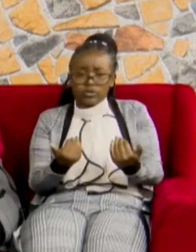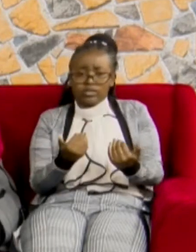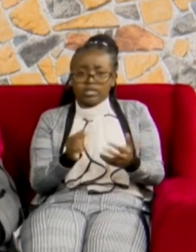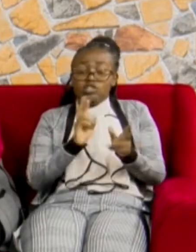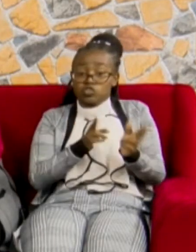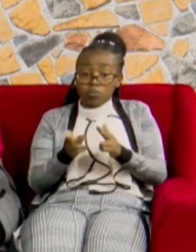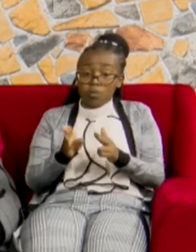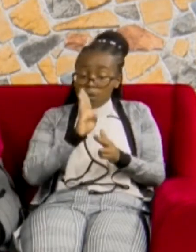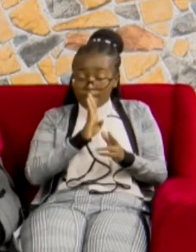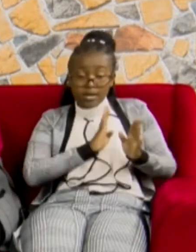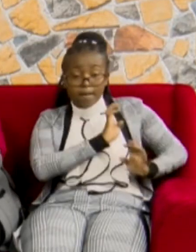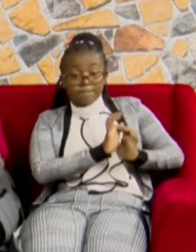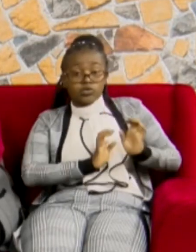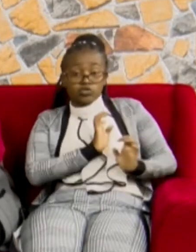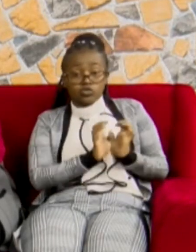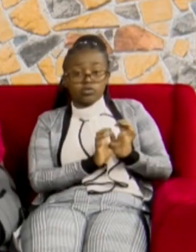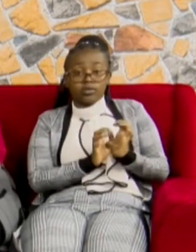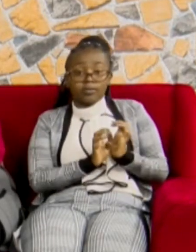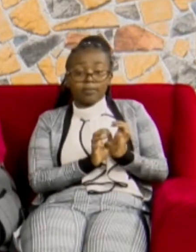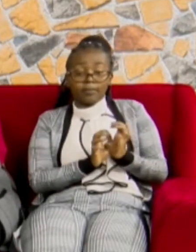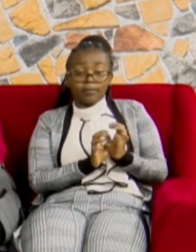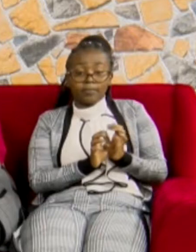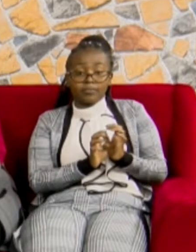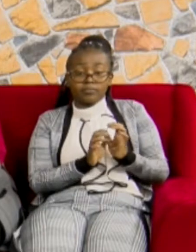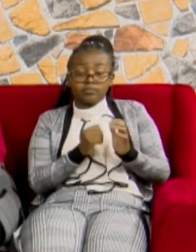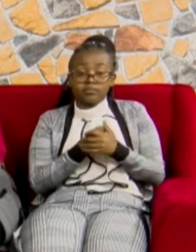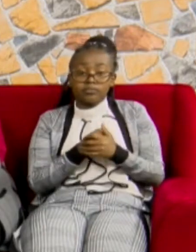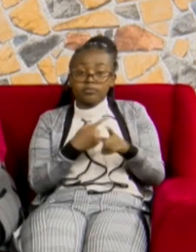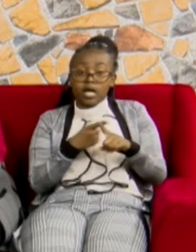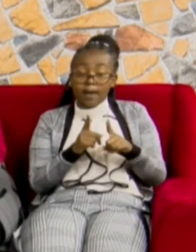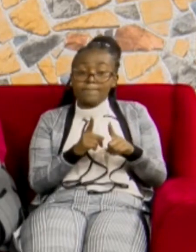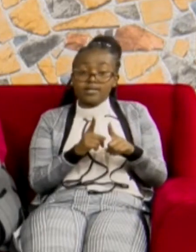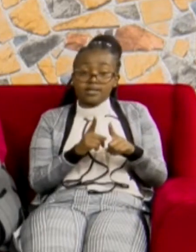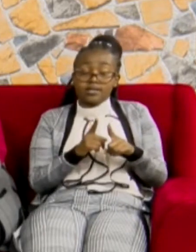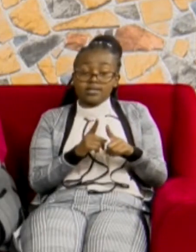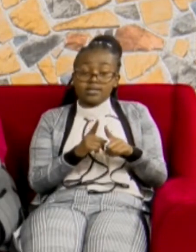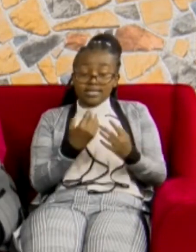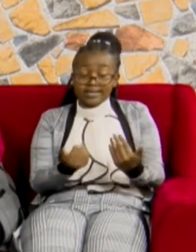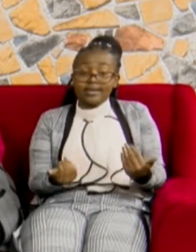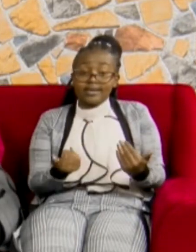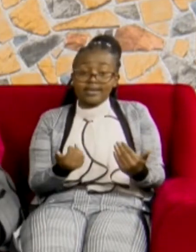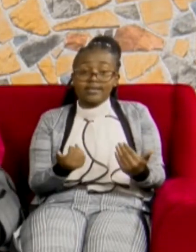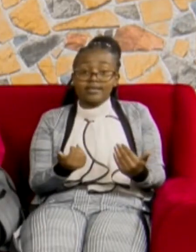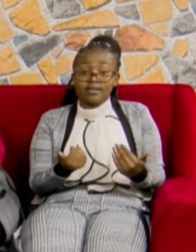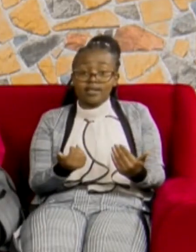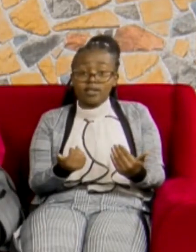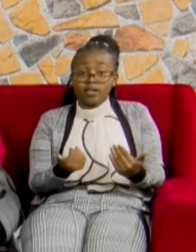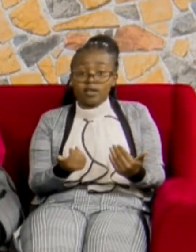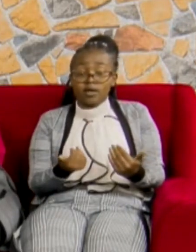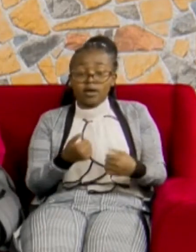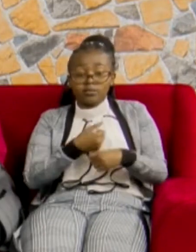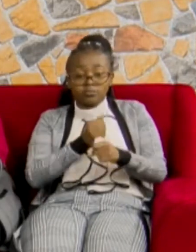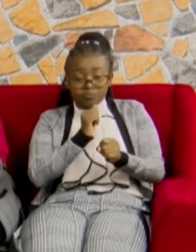it's normal to be emotional if someone is tearing up things or breaking stuff, but then the child can feed off your energy, so to